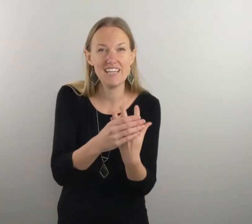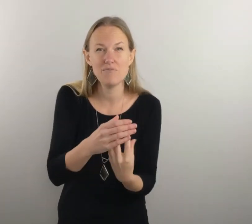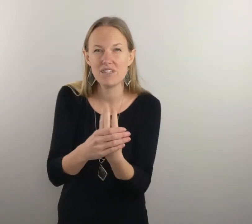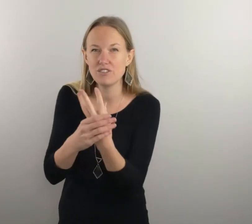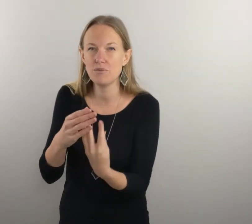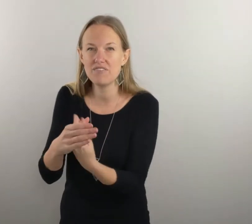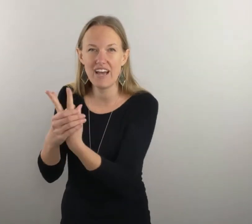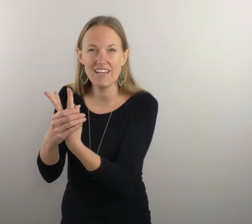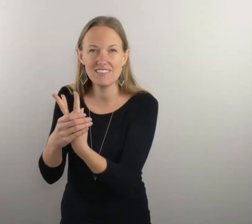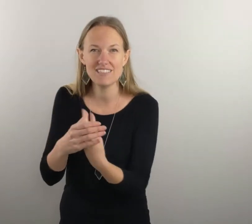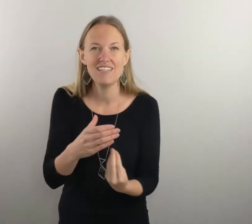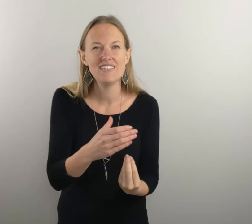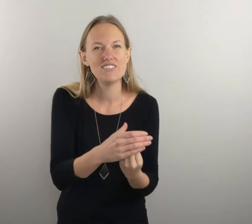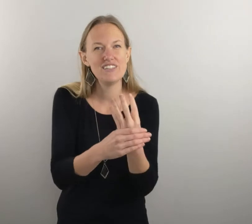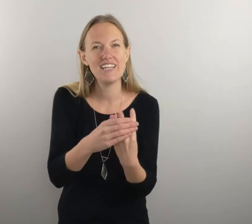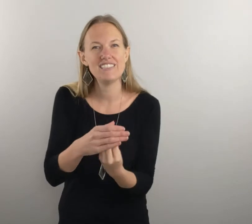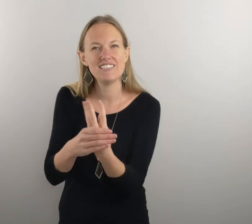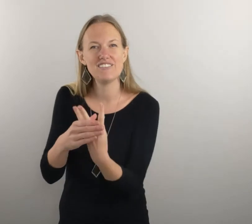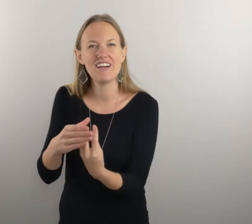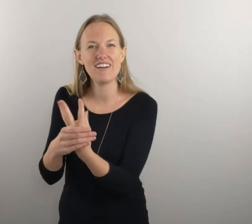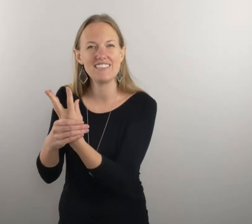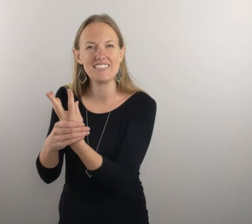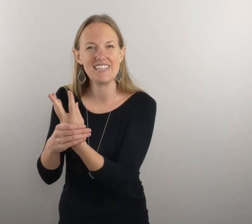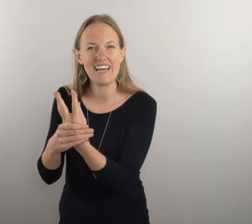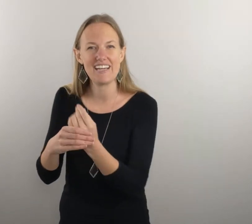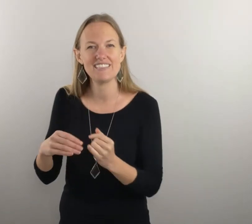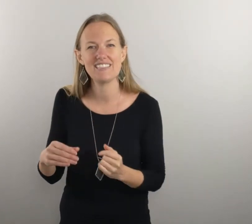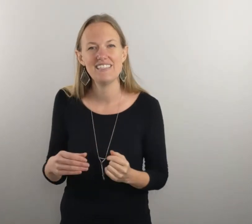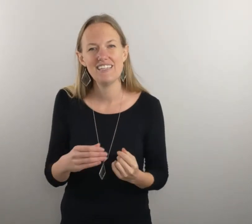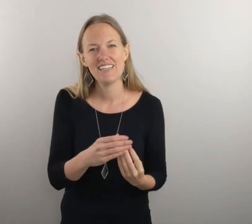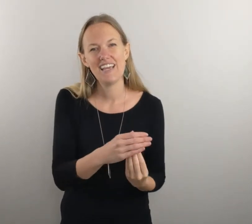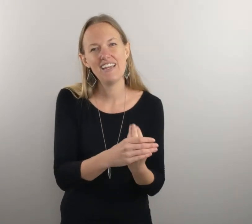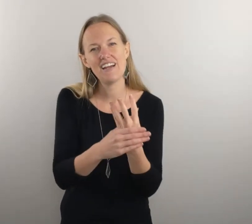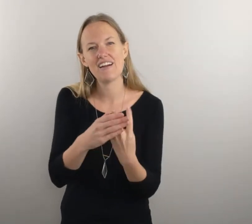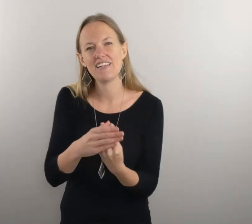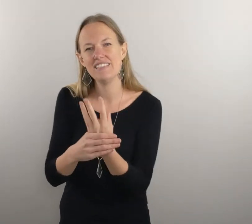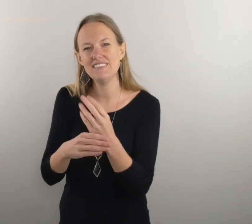But it goes pretty fast, so you can just do gardens like that. Okay, gardens.